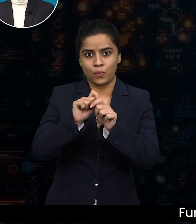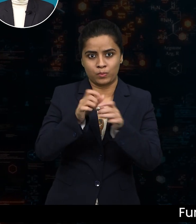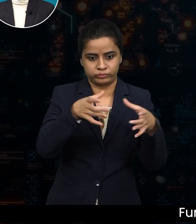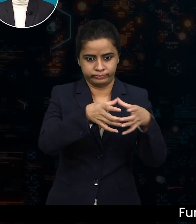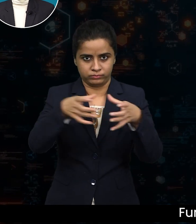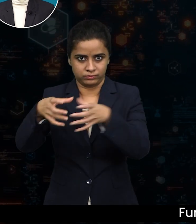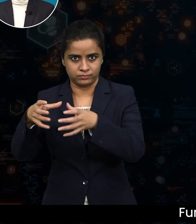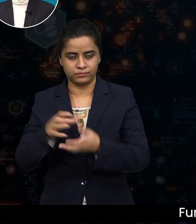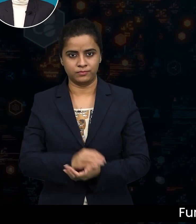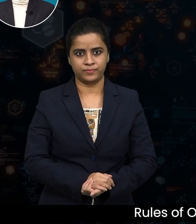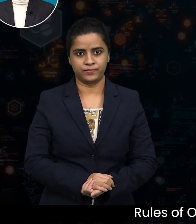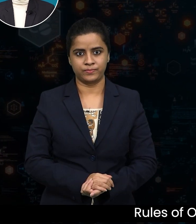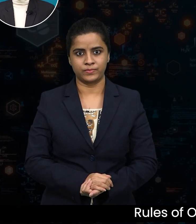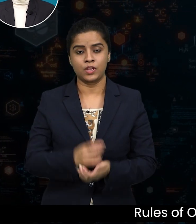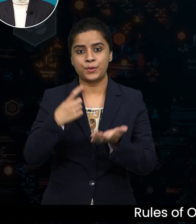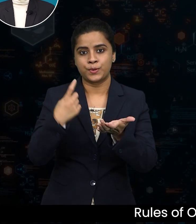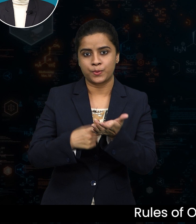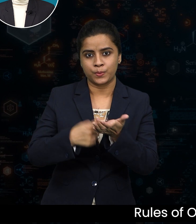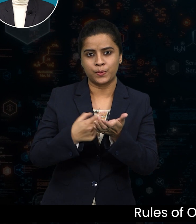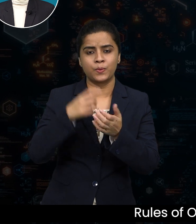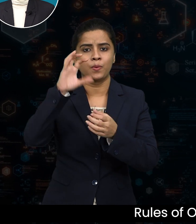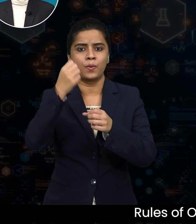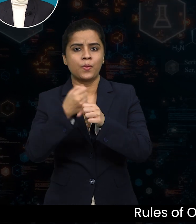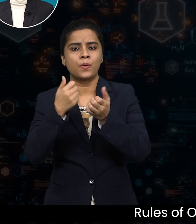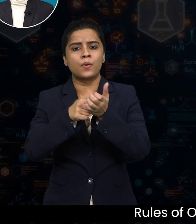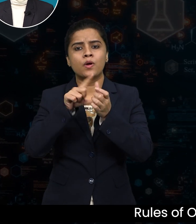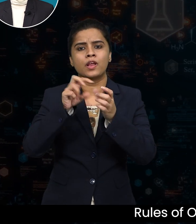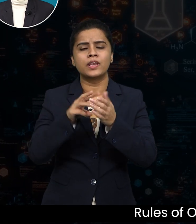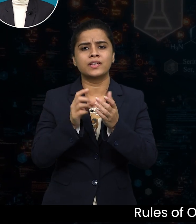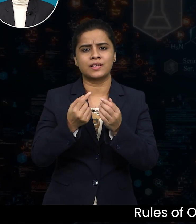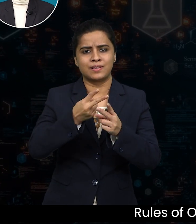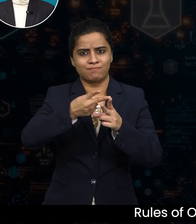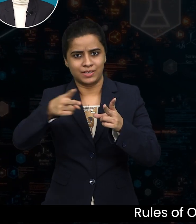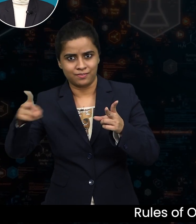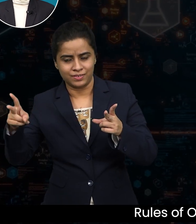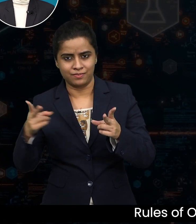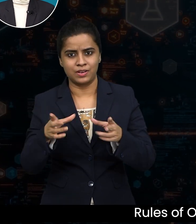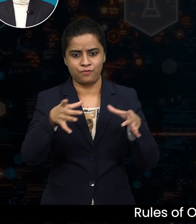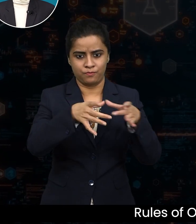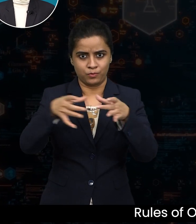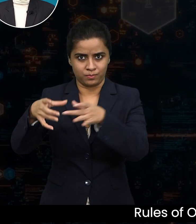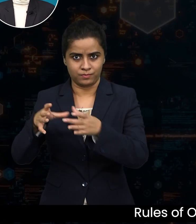functional group, rules of organic nomenclature,